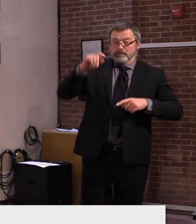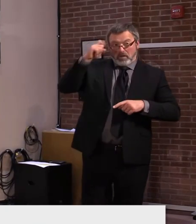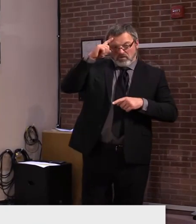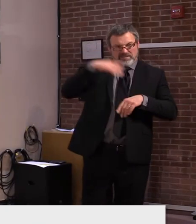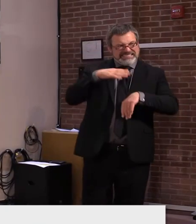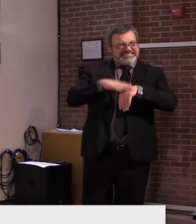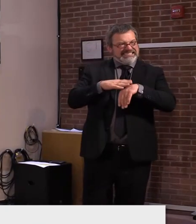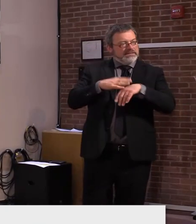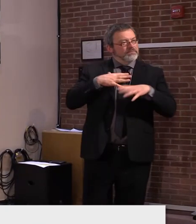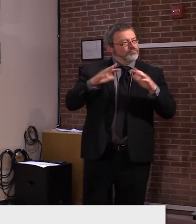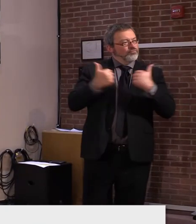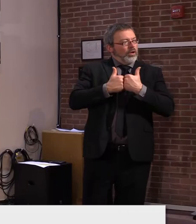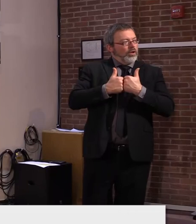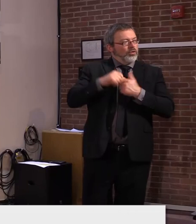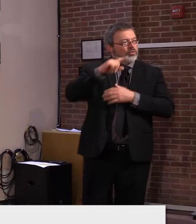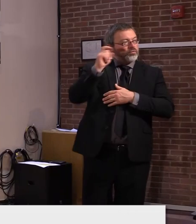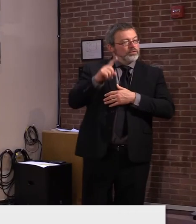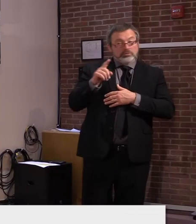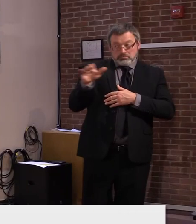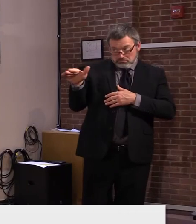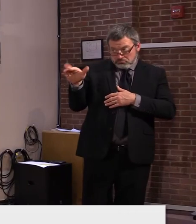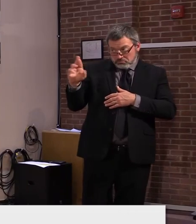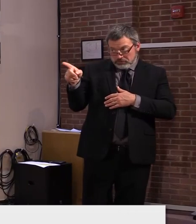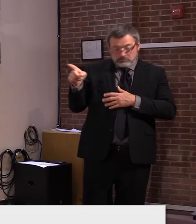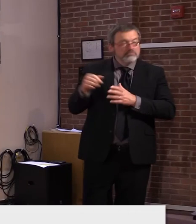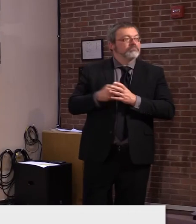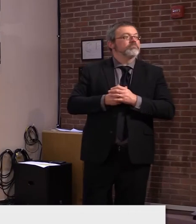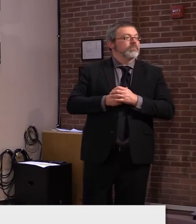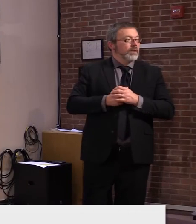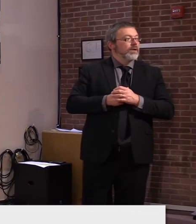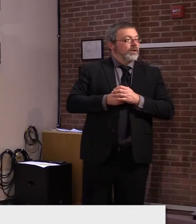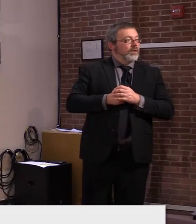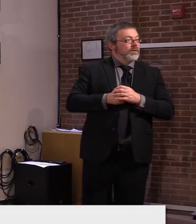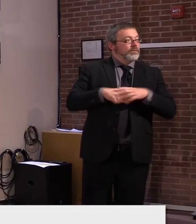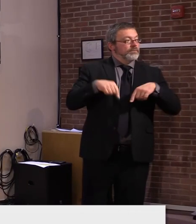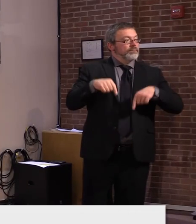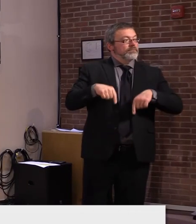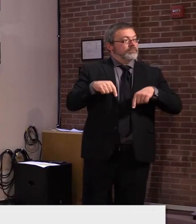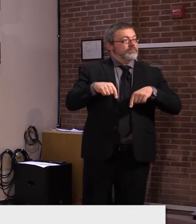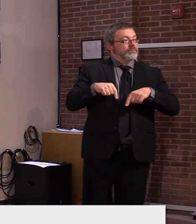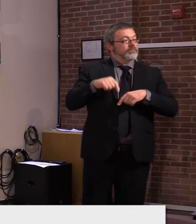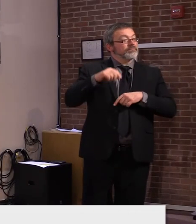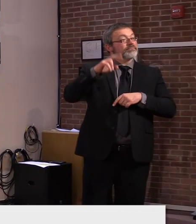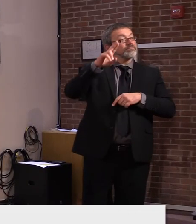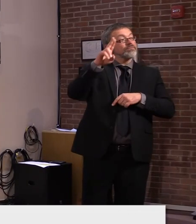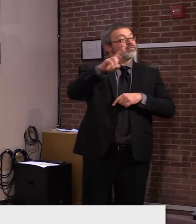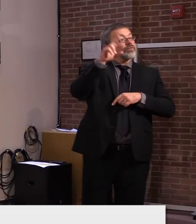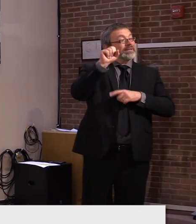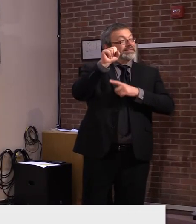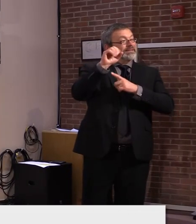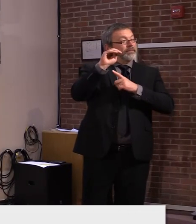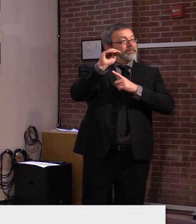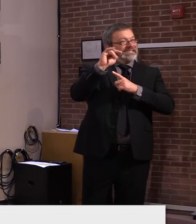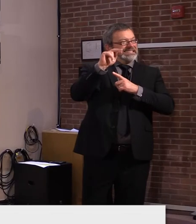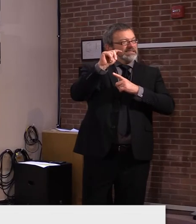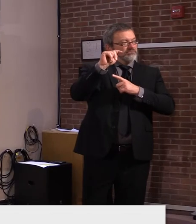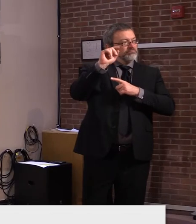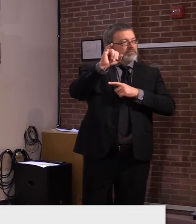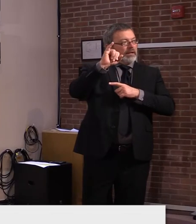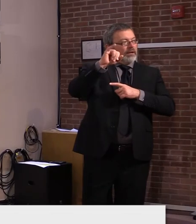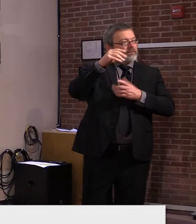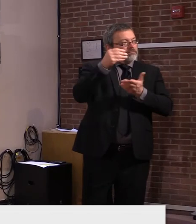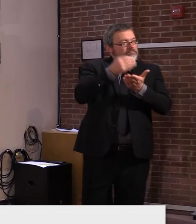coming out with a $1 coin that's going to have a Vermont snowboarder on it. There's a Vermont commemorative coin. Seems like a